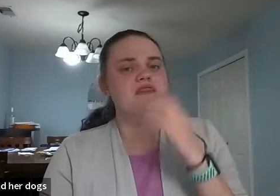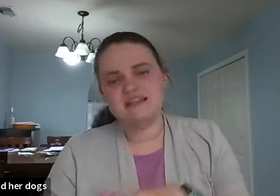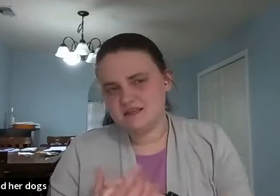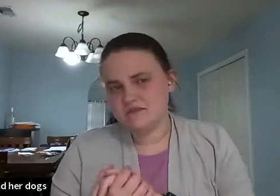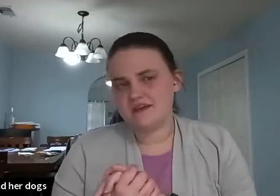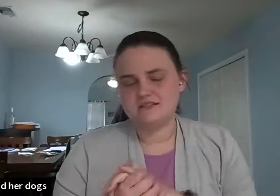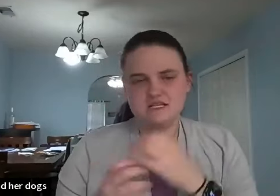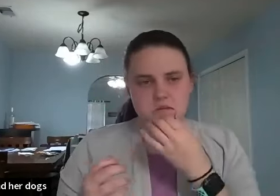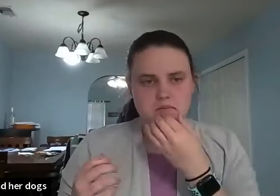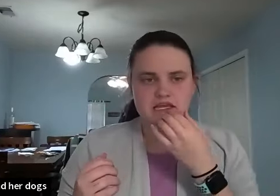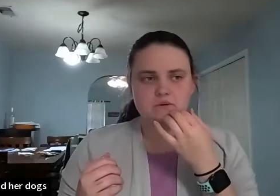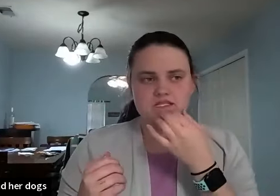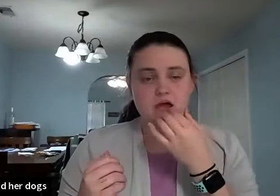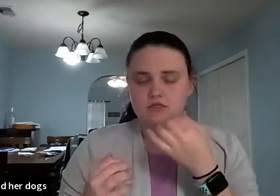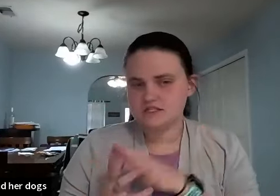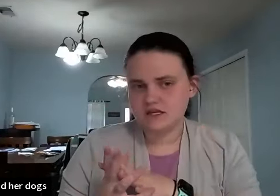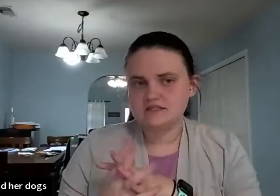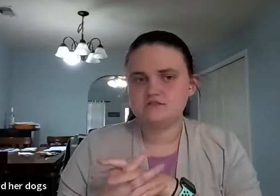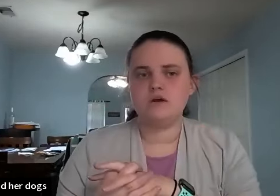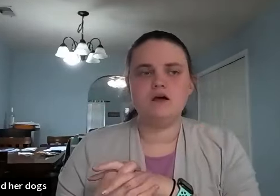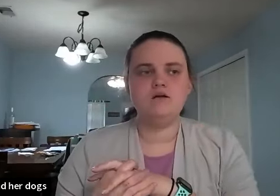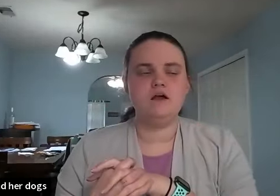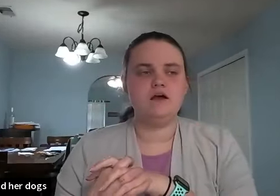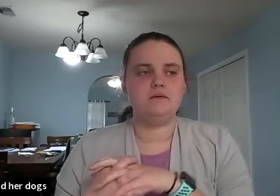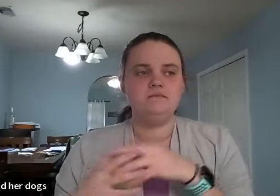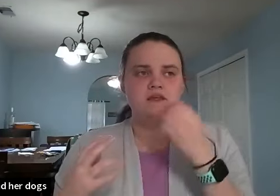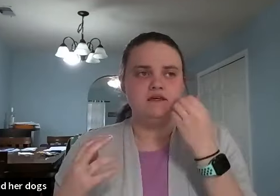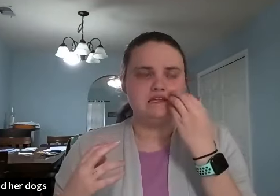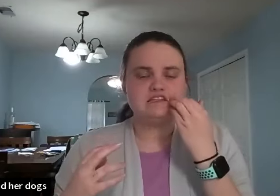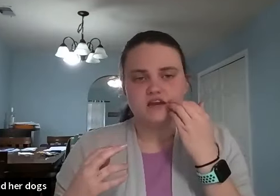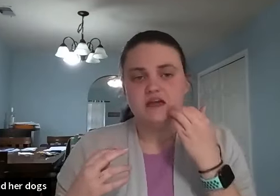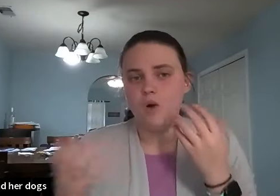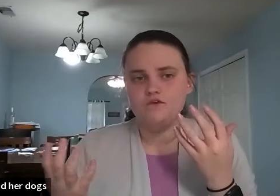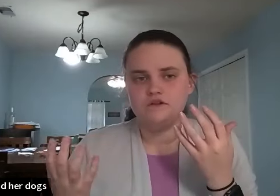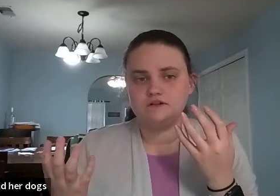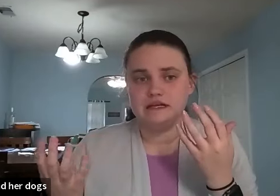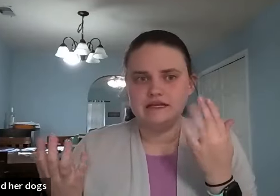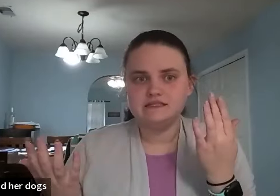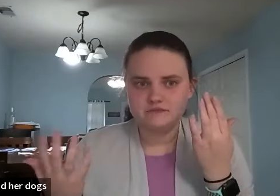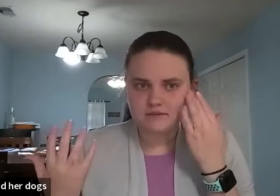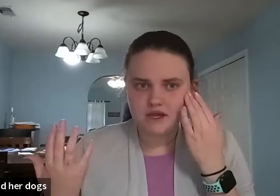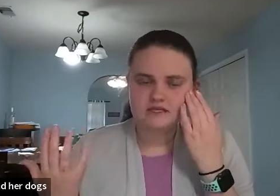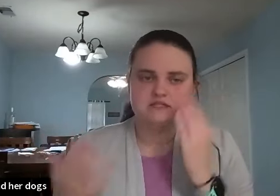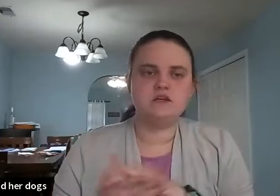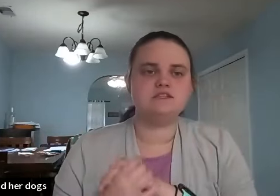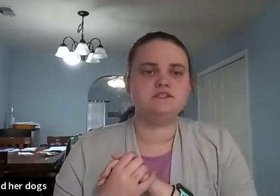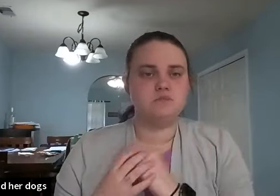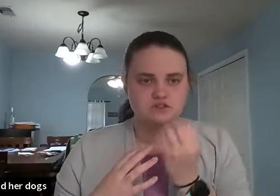That's something that does come up later with some other signs as well. It's kind of a helpful little hint in my mind is because if it's